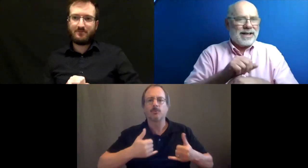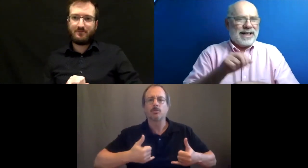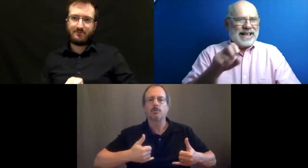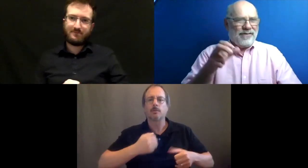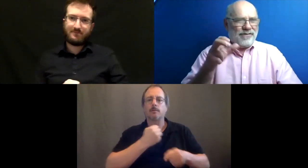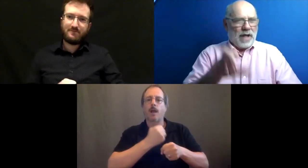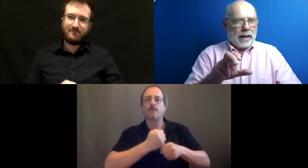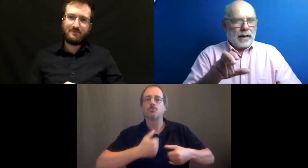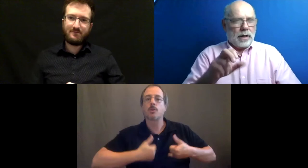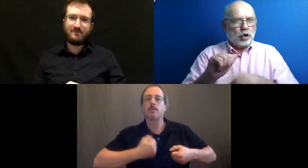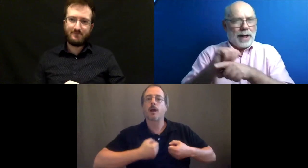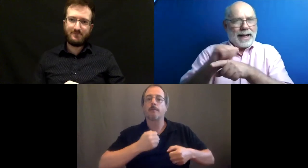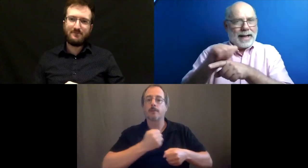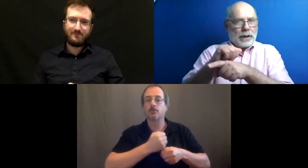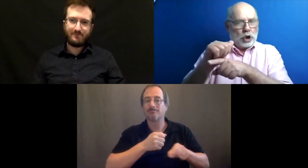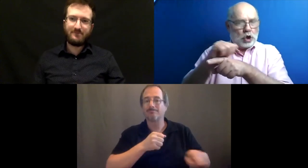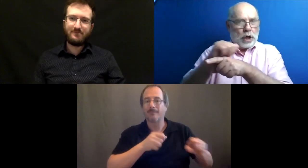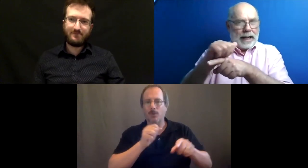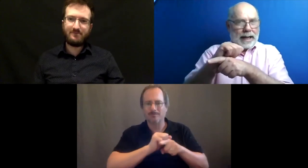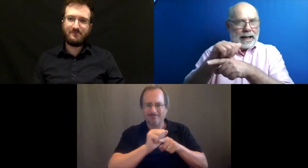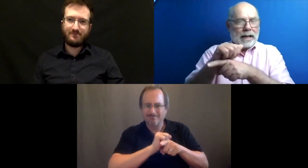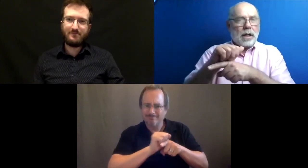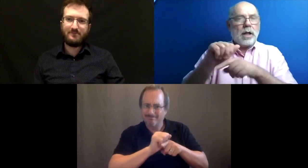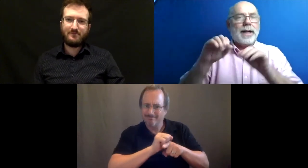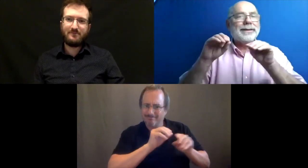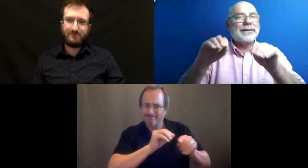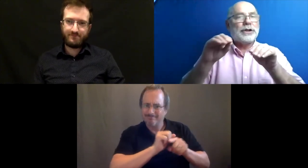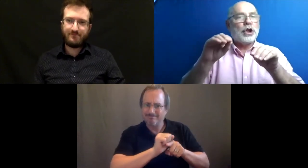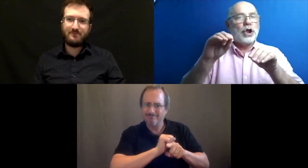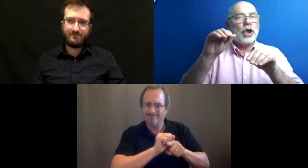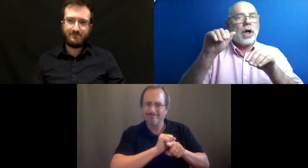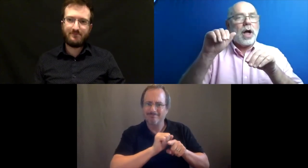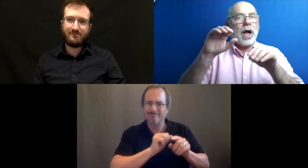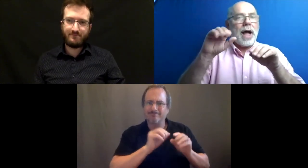We need to invest in youth employment and training opportunities.